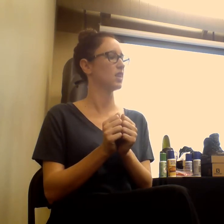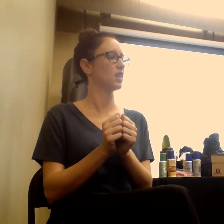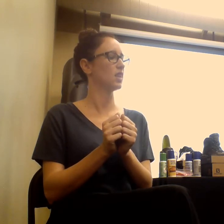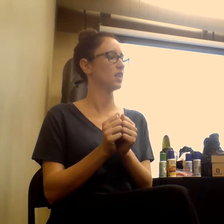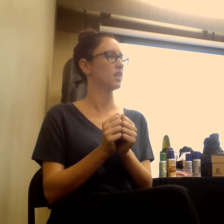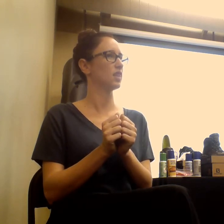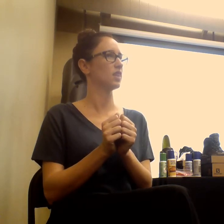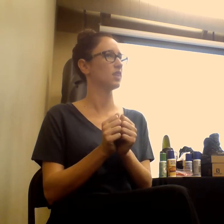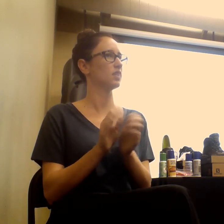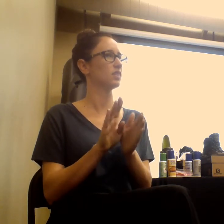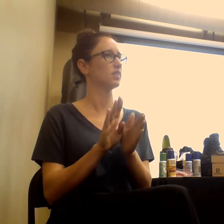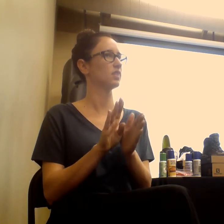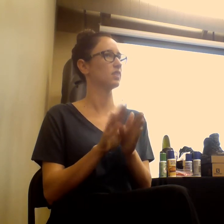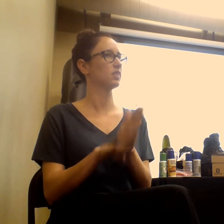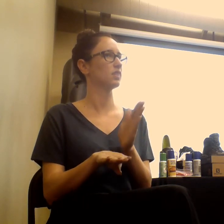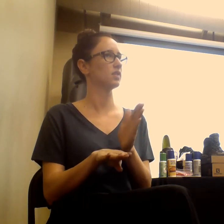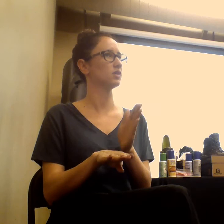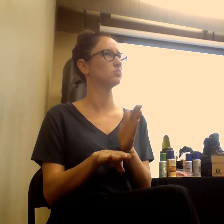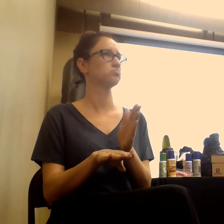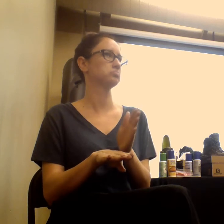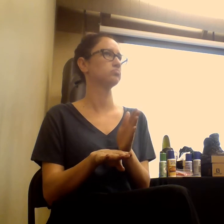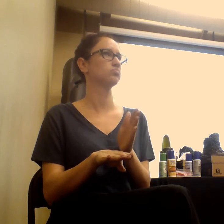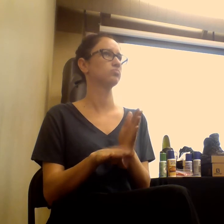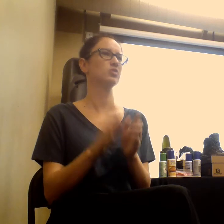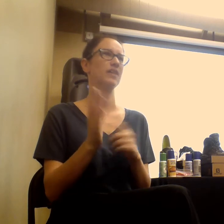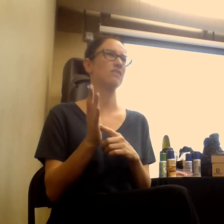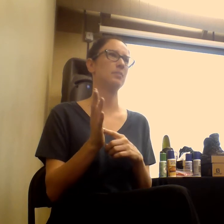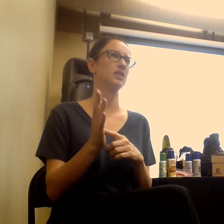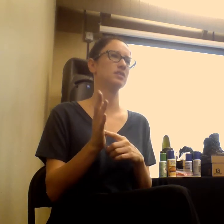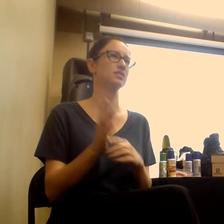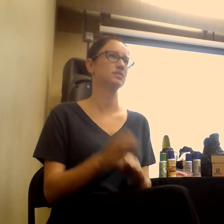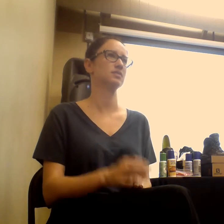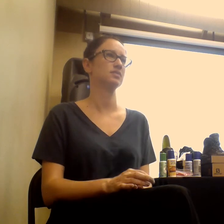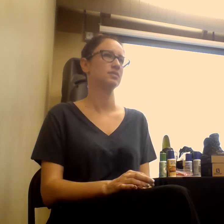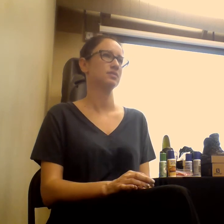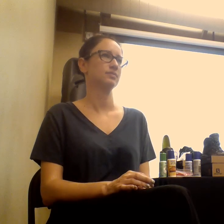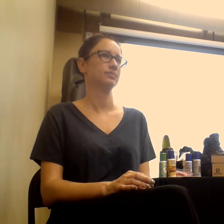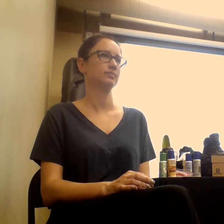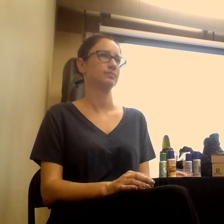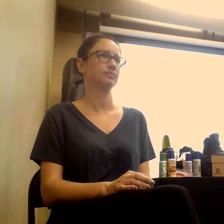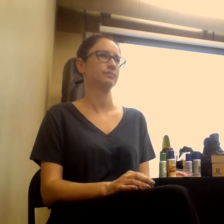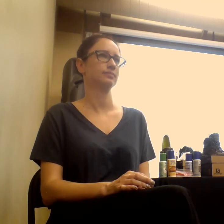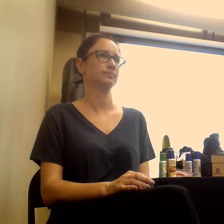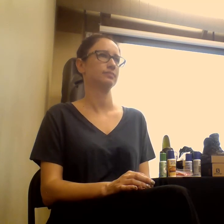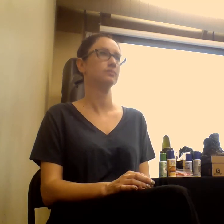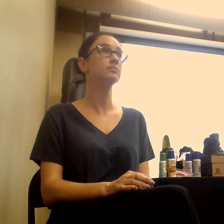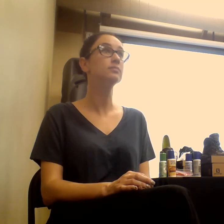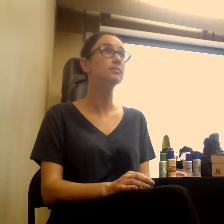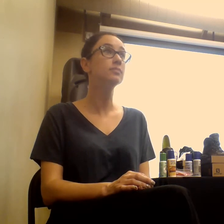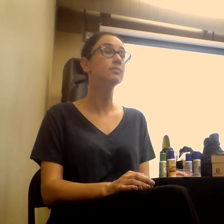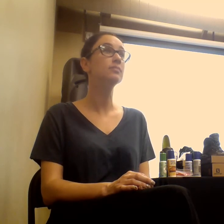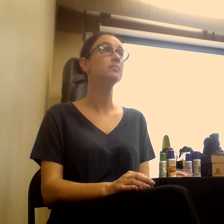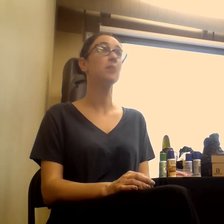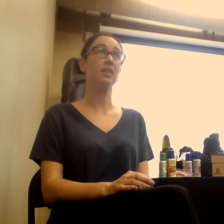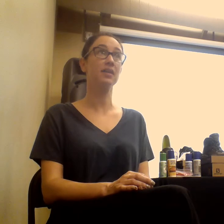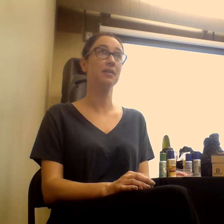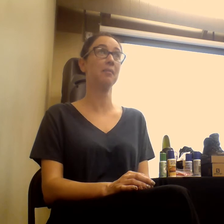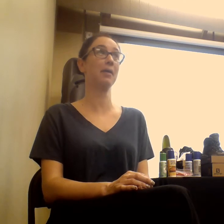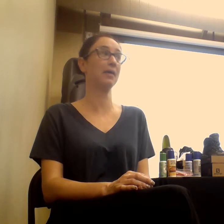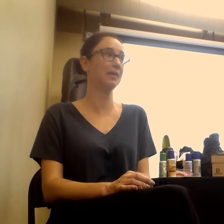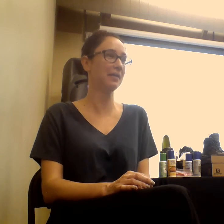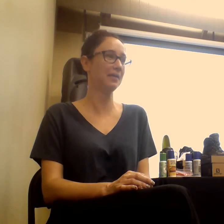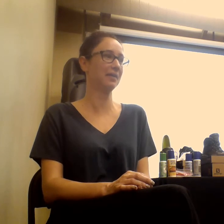the very low volume, okay? Put your foot in it. Alright, so what I'm looking for right now is, this is the wrong size for her, but